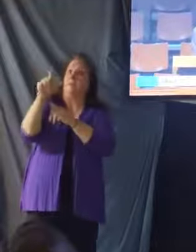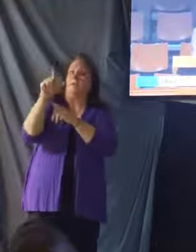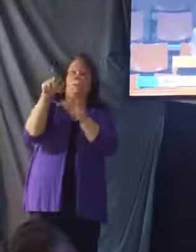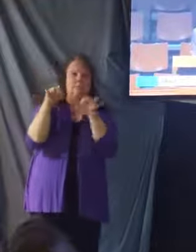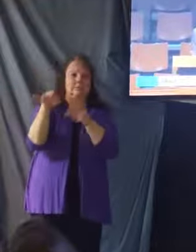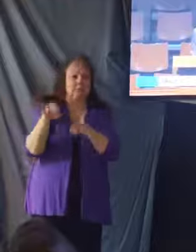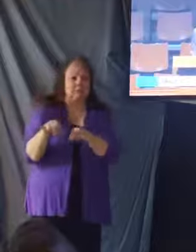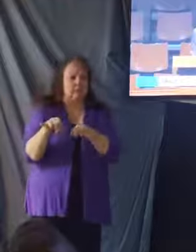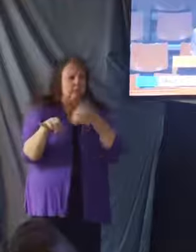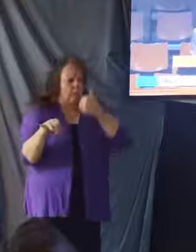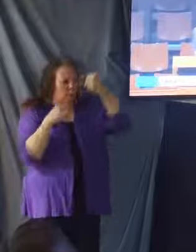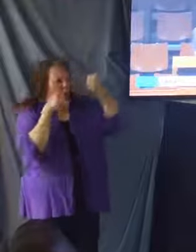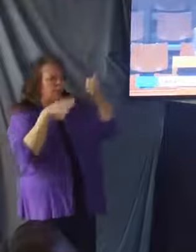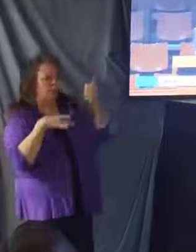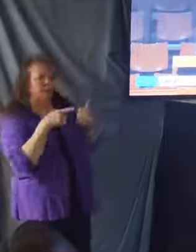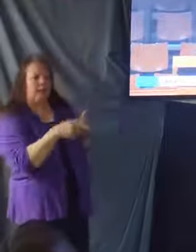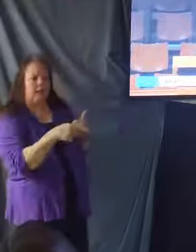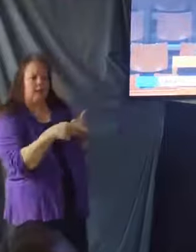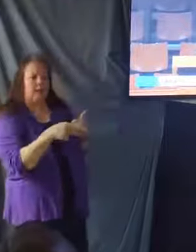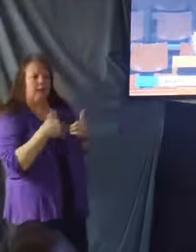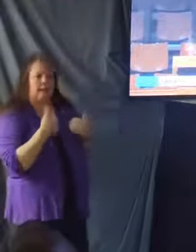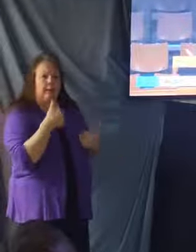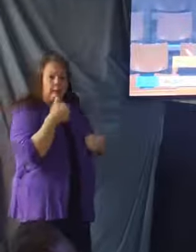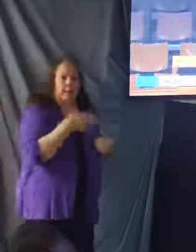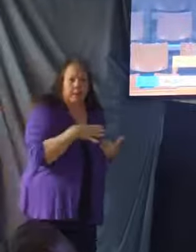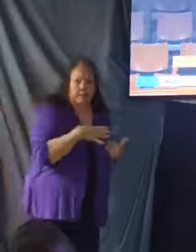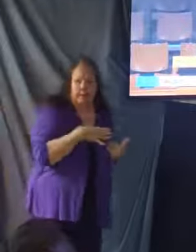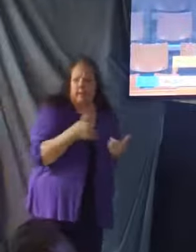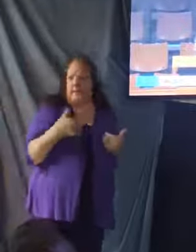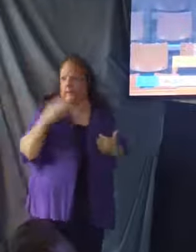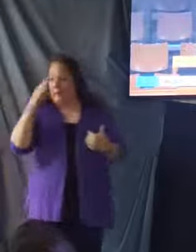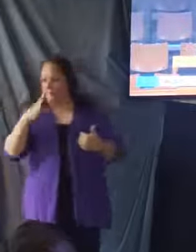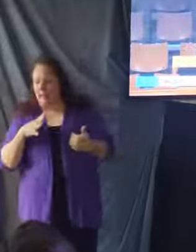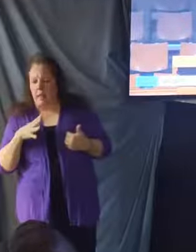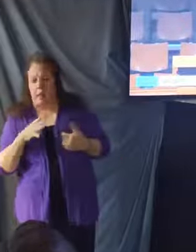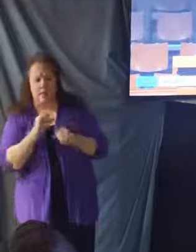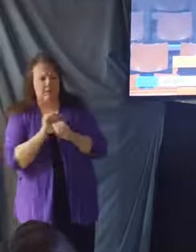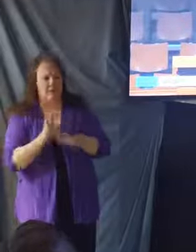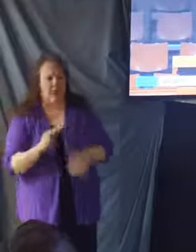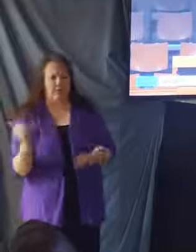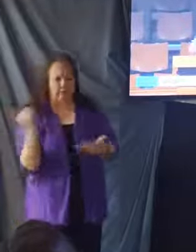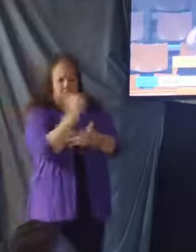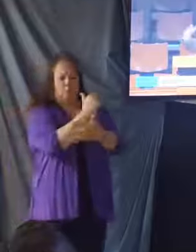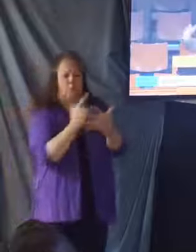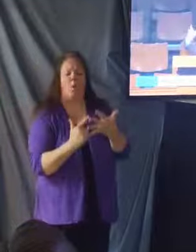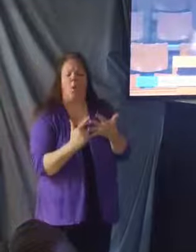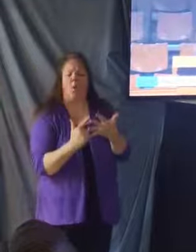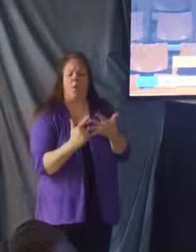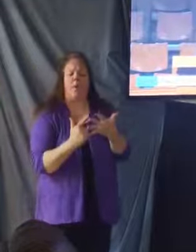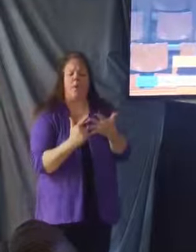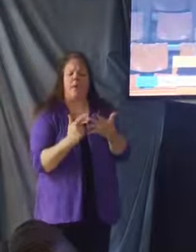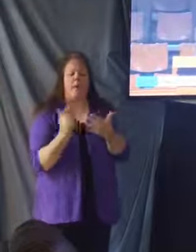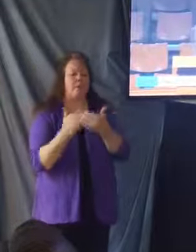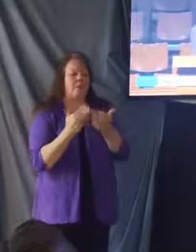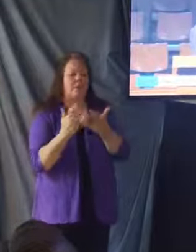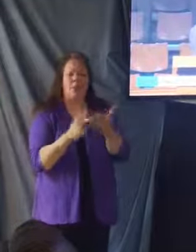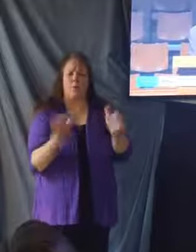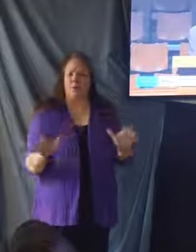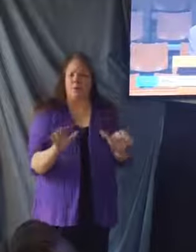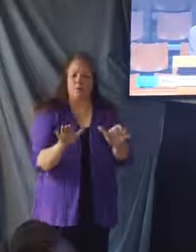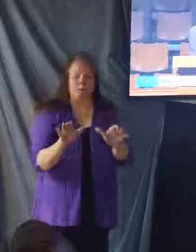them. The older women, the younger men, the slaves. All areas of our lives